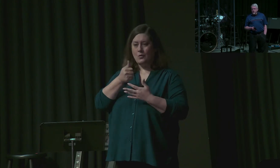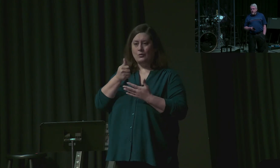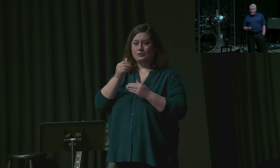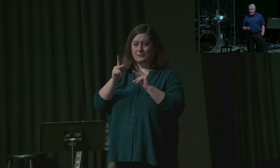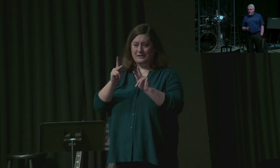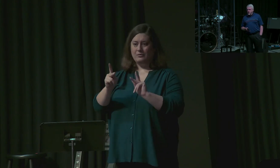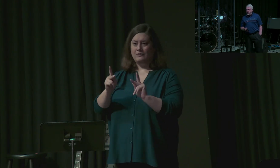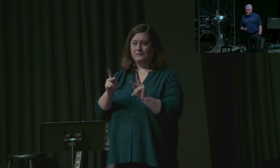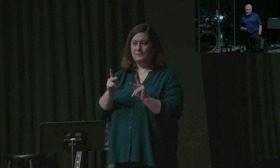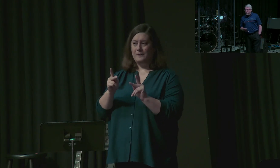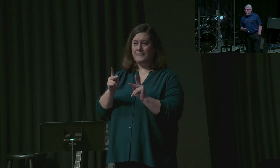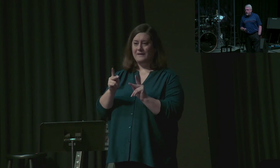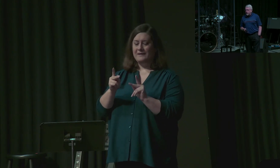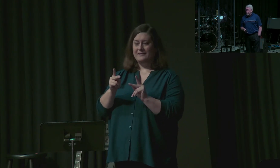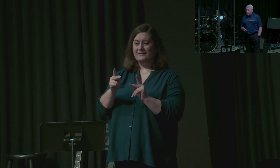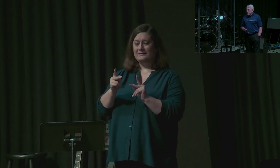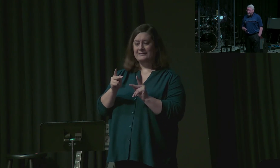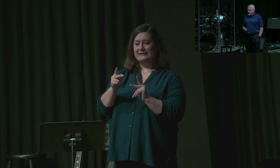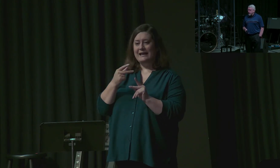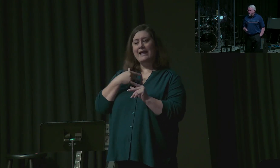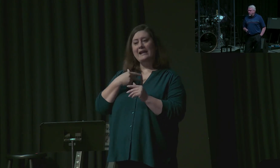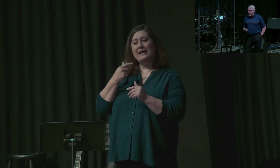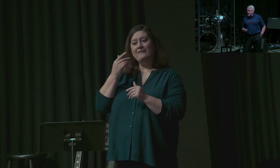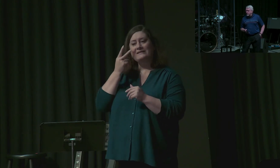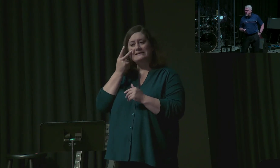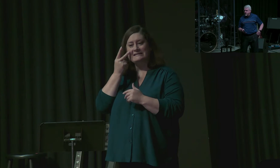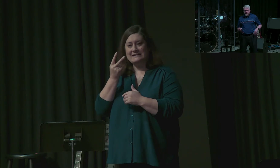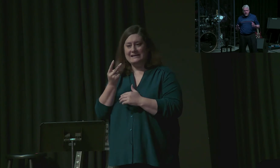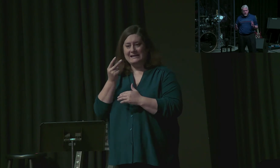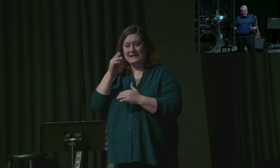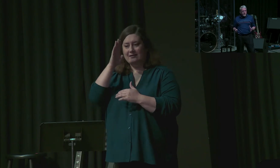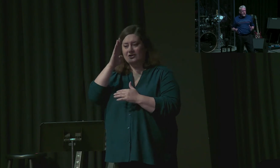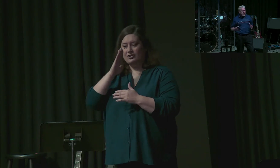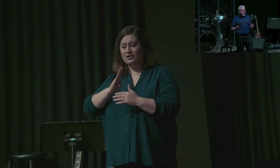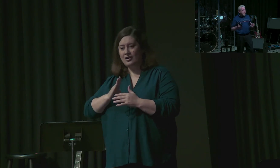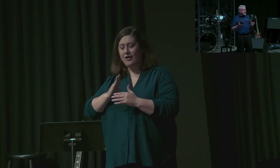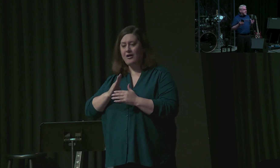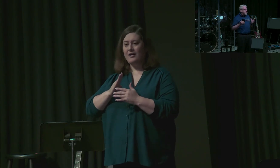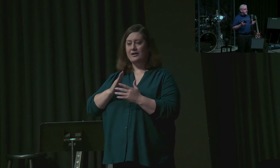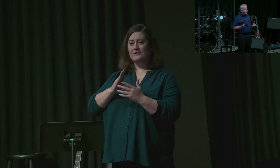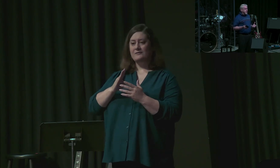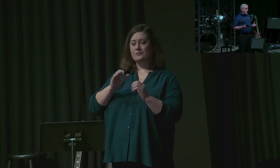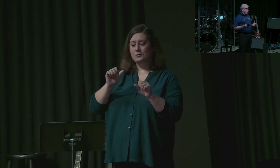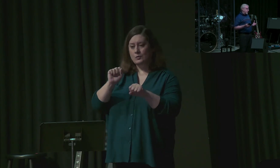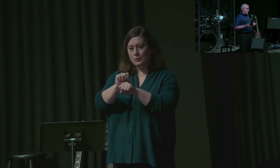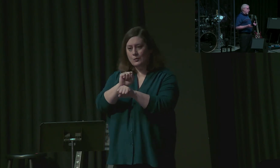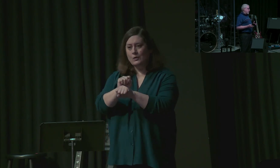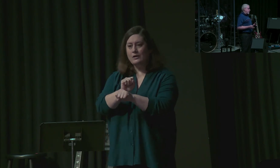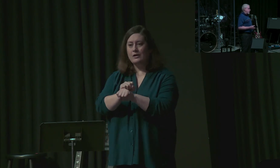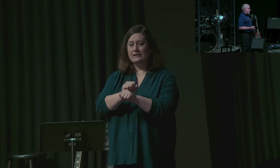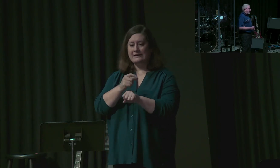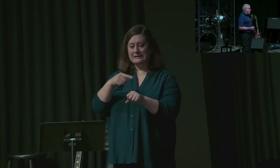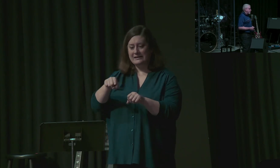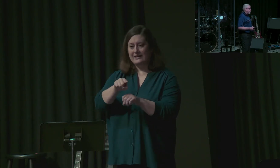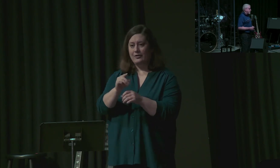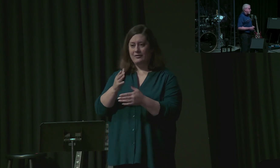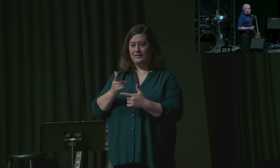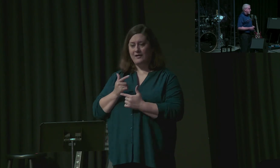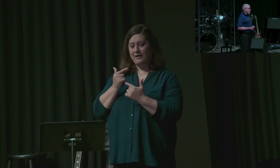and seeing how God had brought about in their life just this sense of